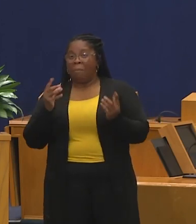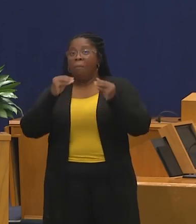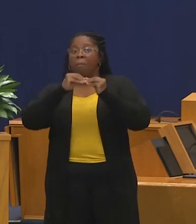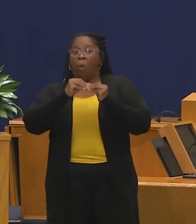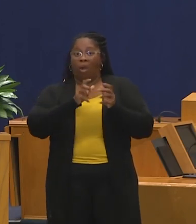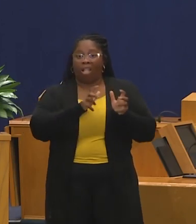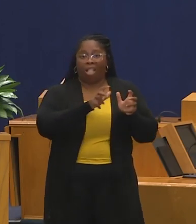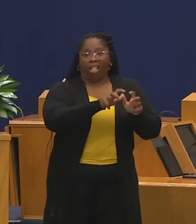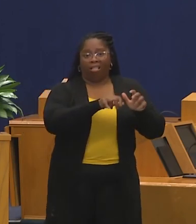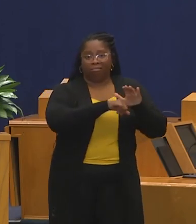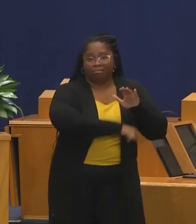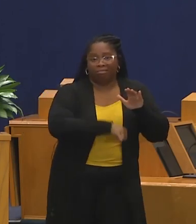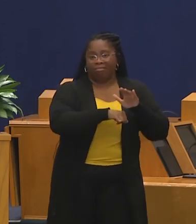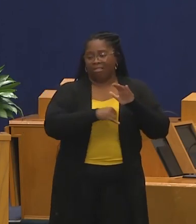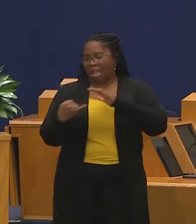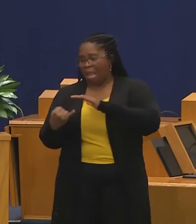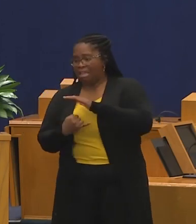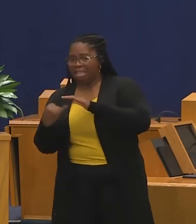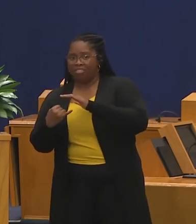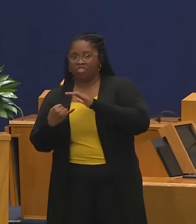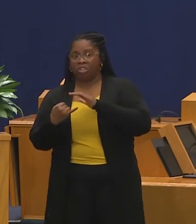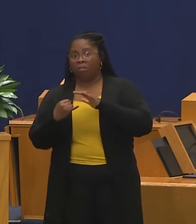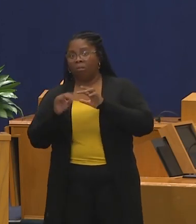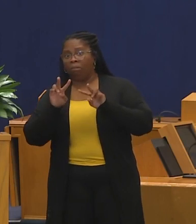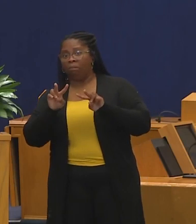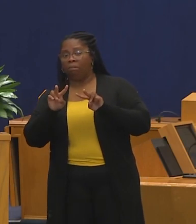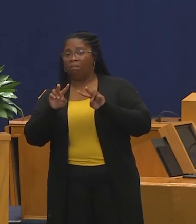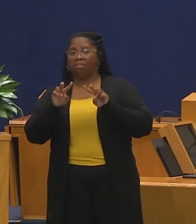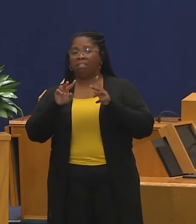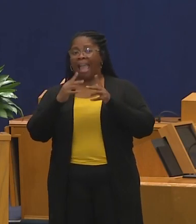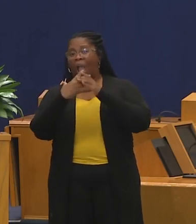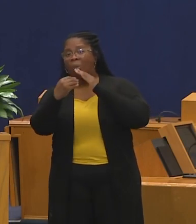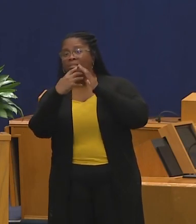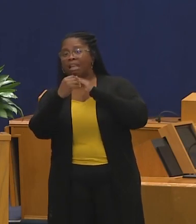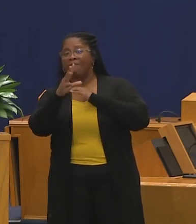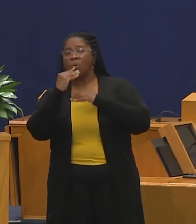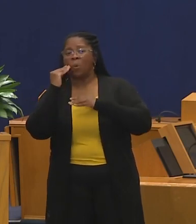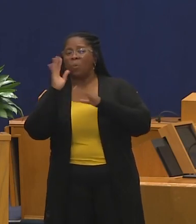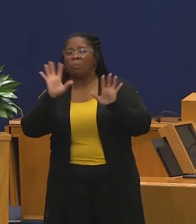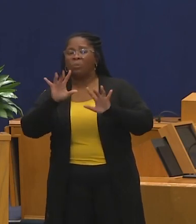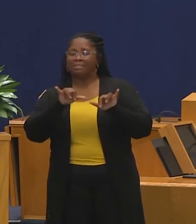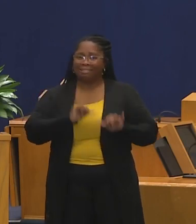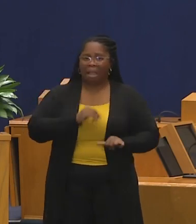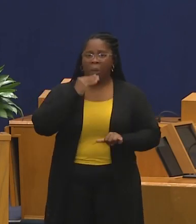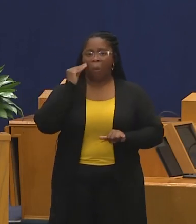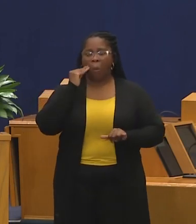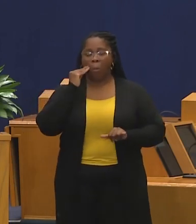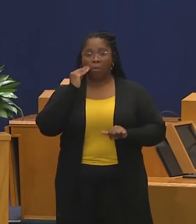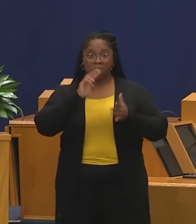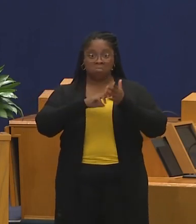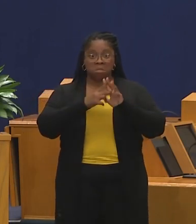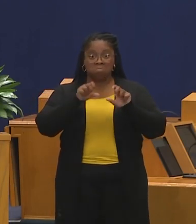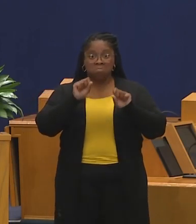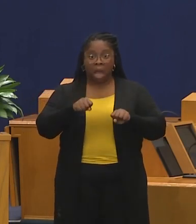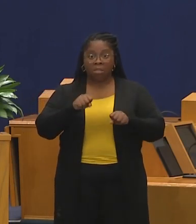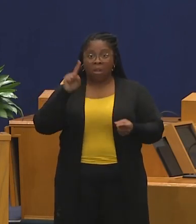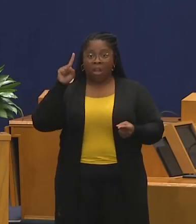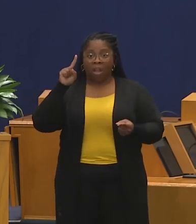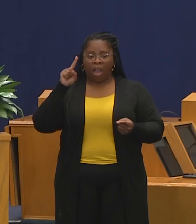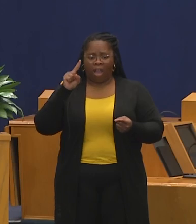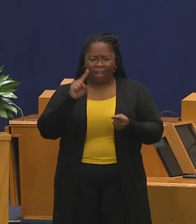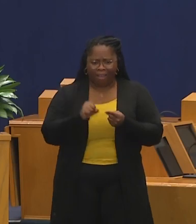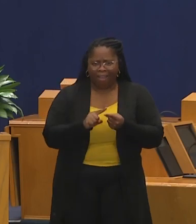isolation orders, have an even sharper decline in the amount of time people spend outside of their home, then we're able to reduce that curve even further so